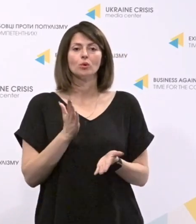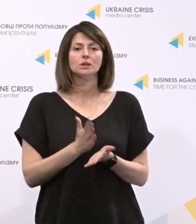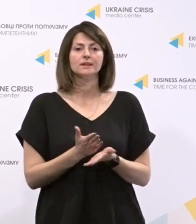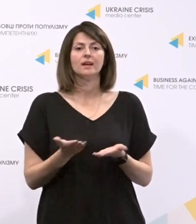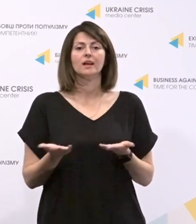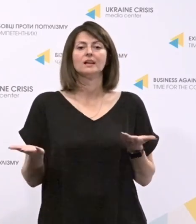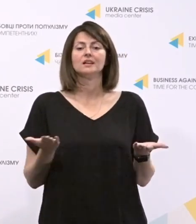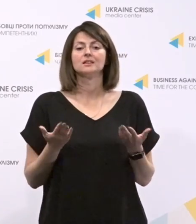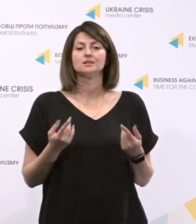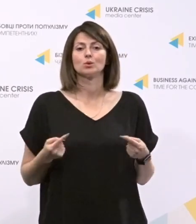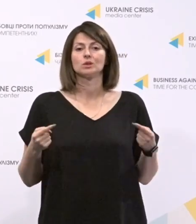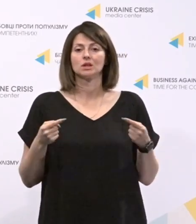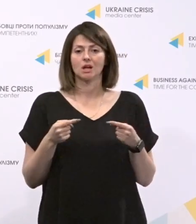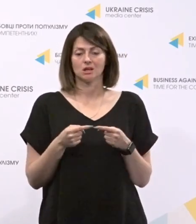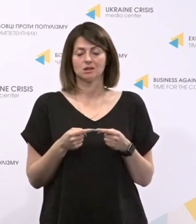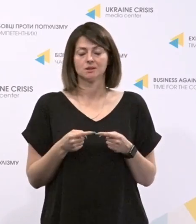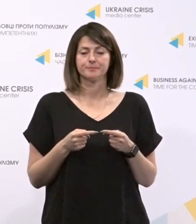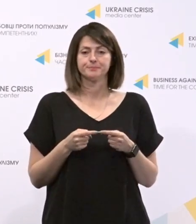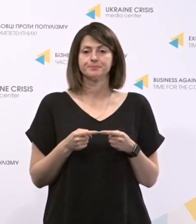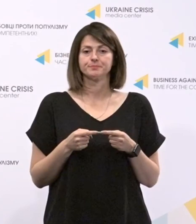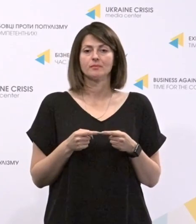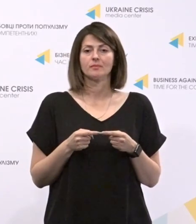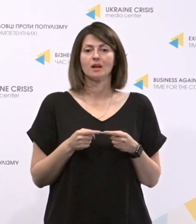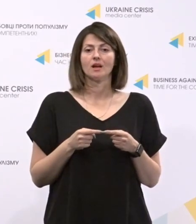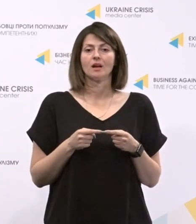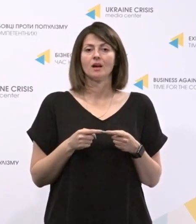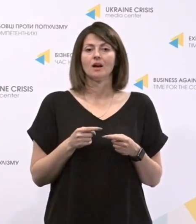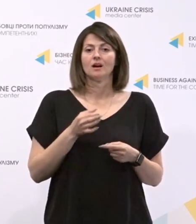the 16th, that, as you